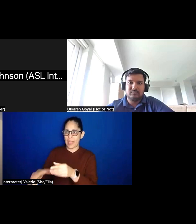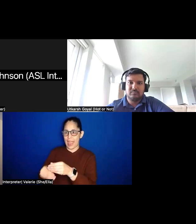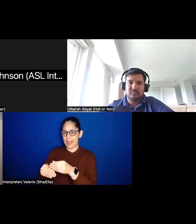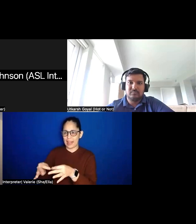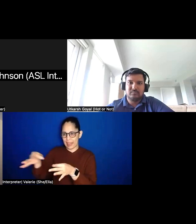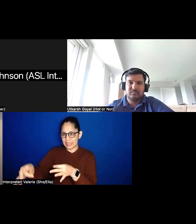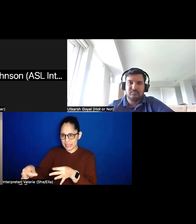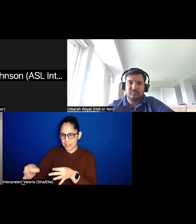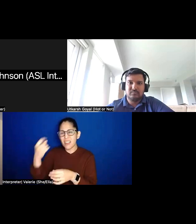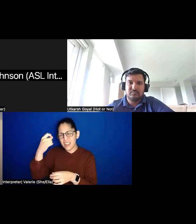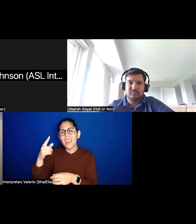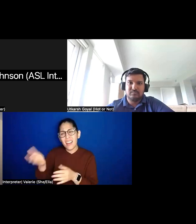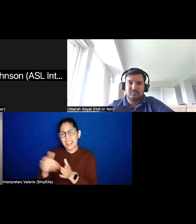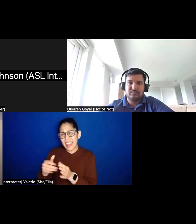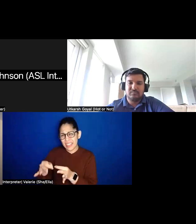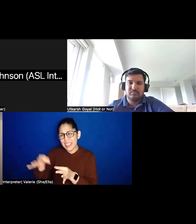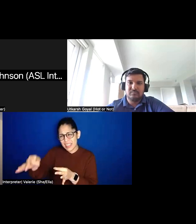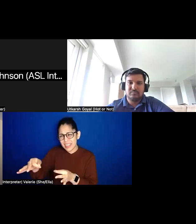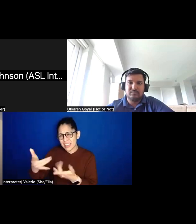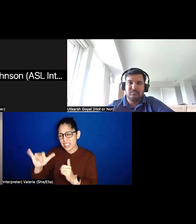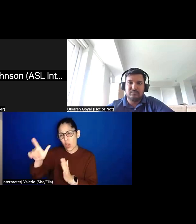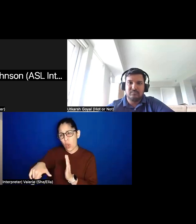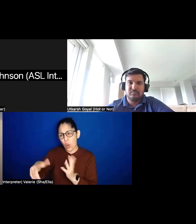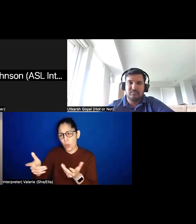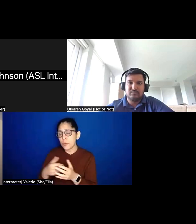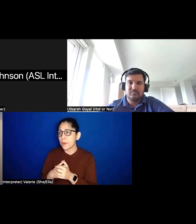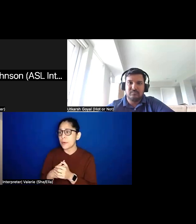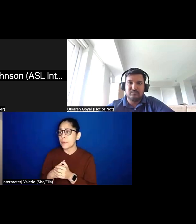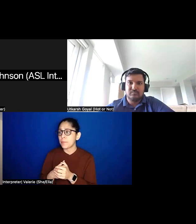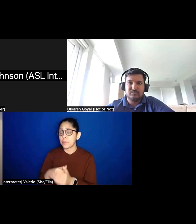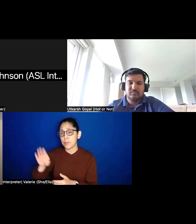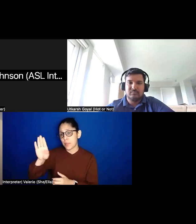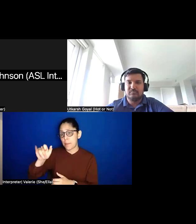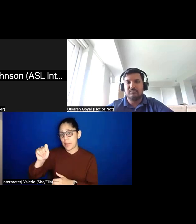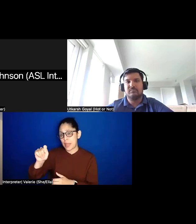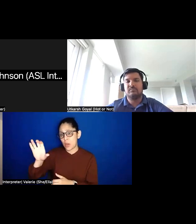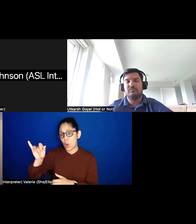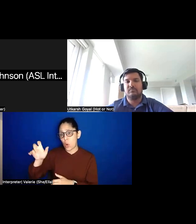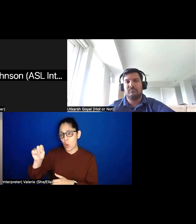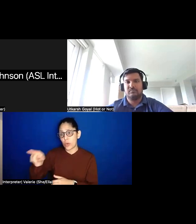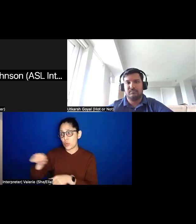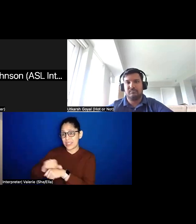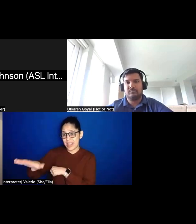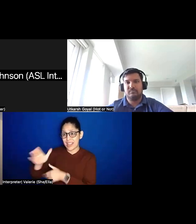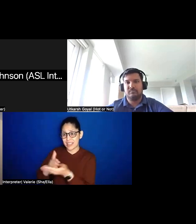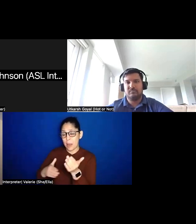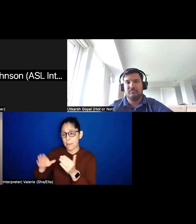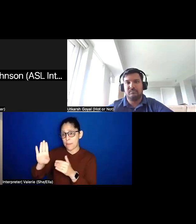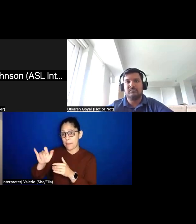added latency is low because, with Bitcoin, when you send someone some Bitcoin, it takes about an